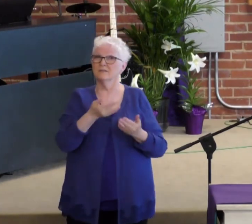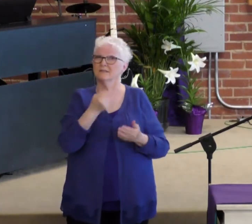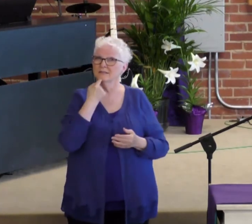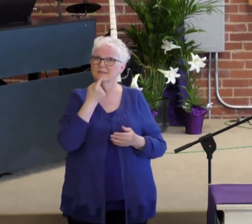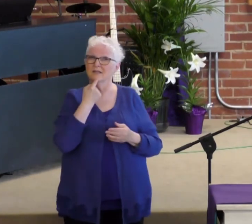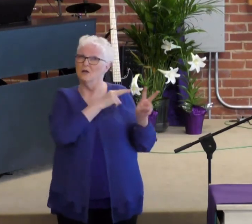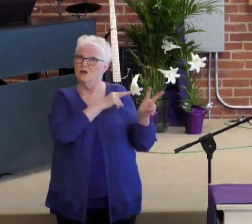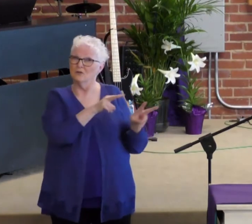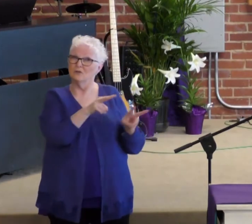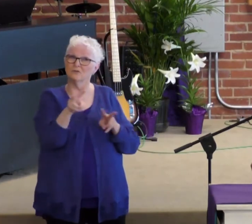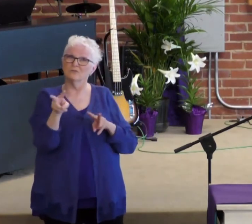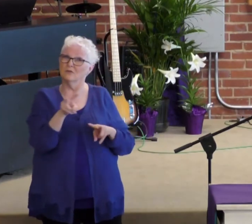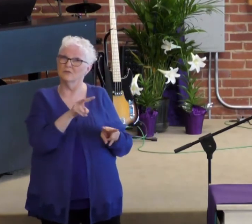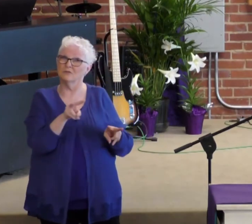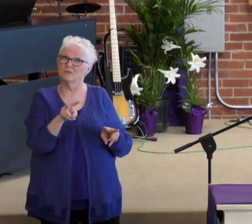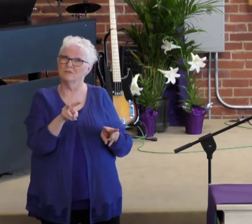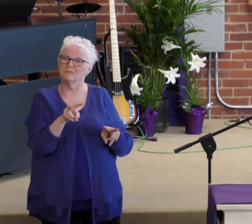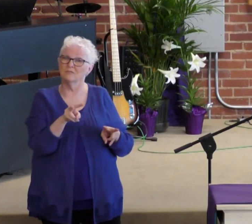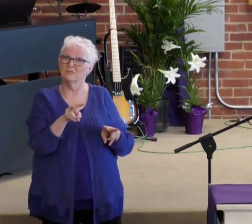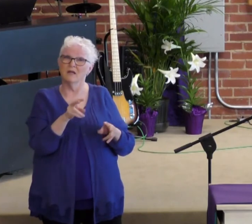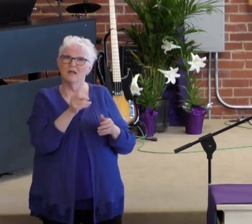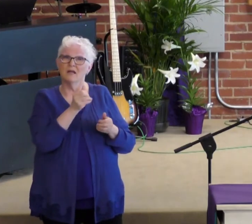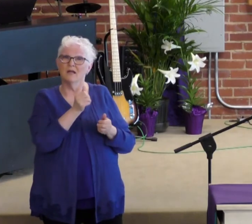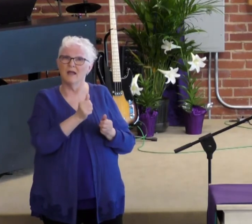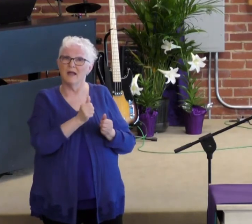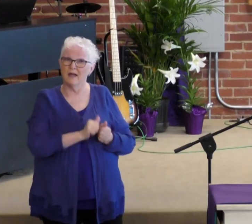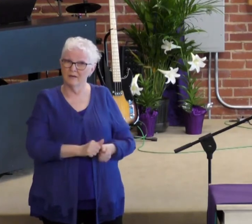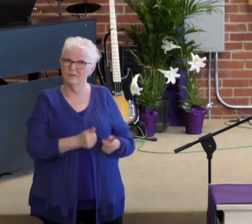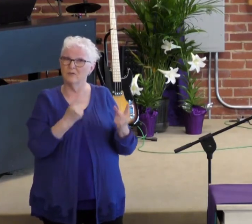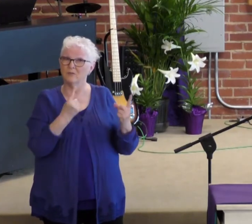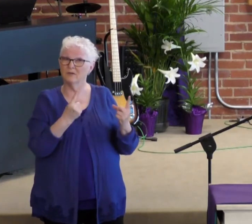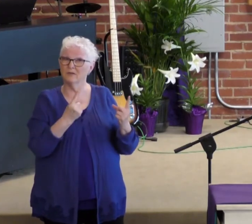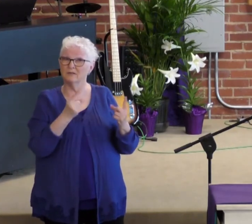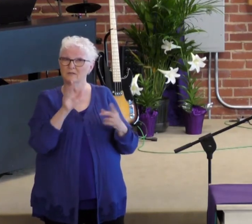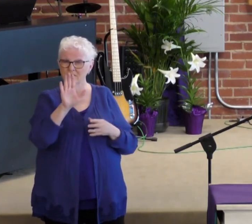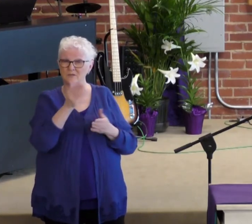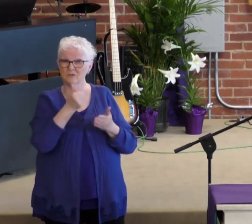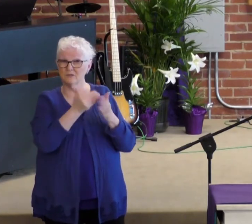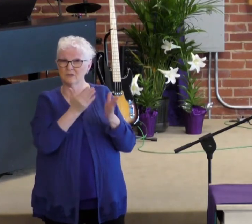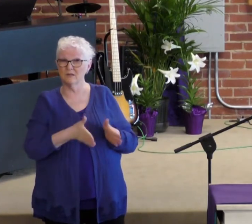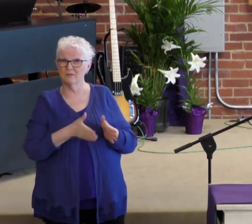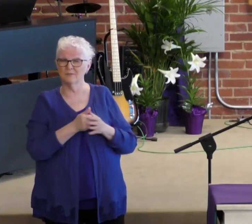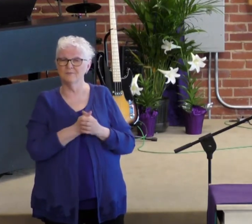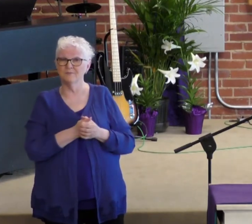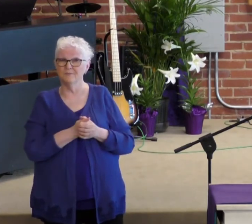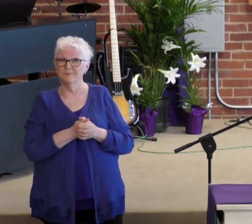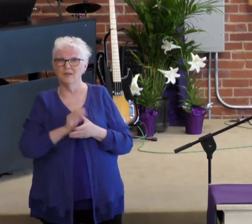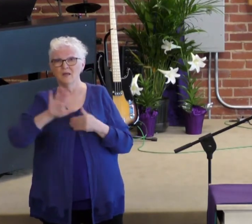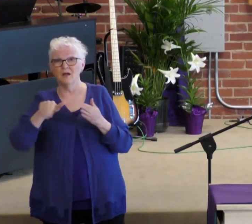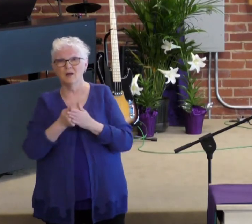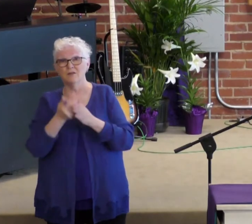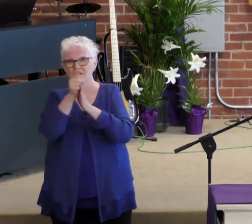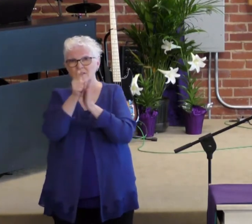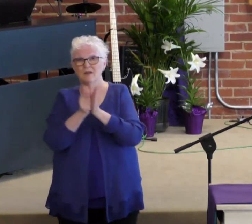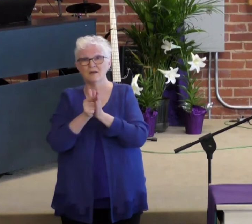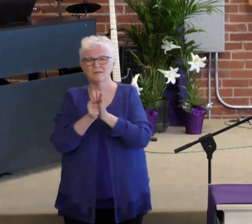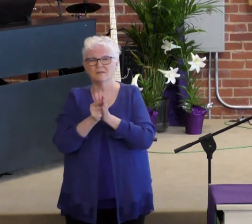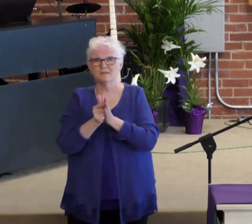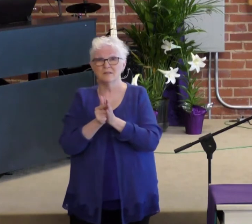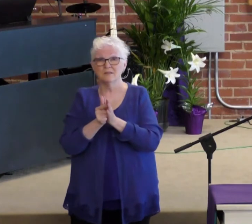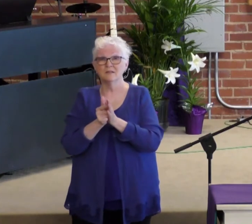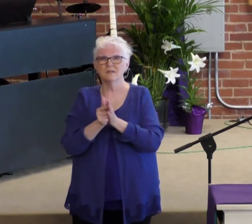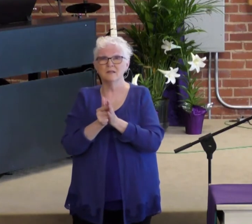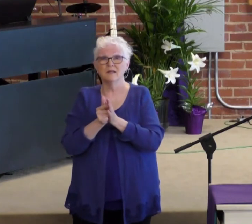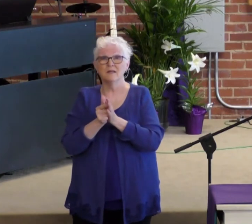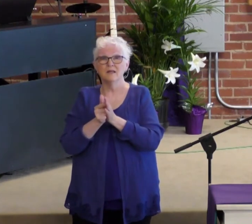said, on all the laws that have ever been given by God or commanded by the Lord, there are